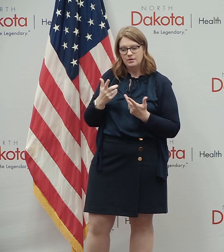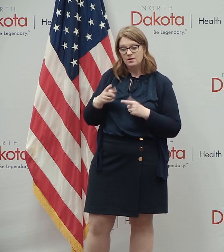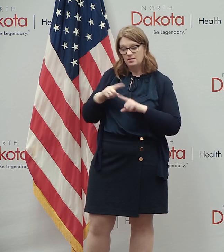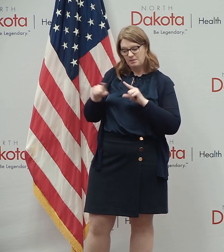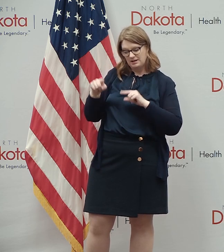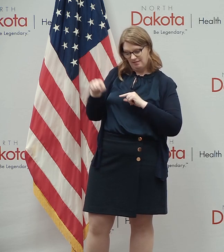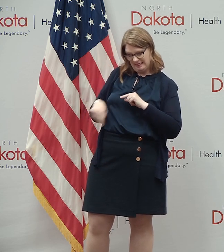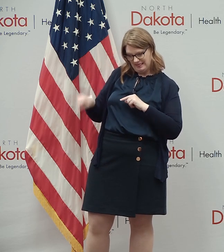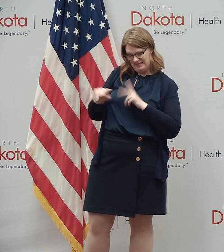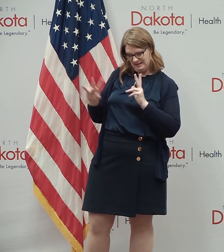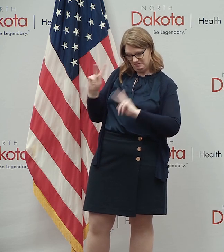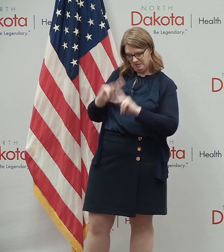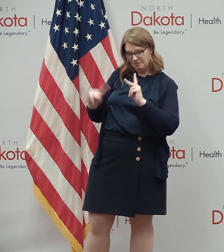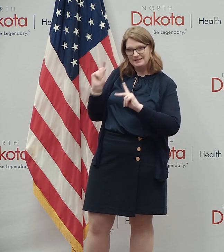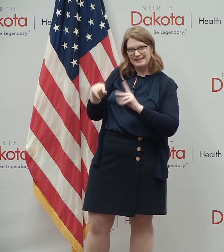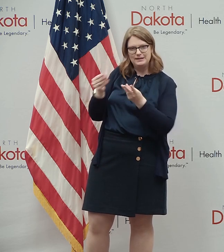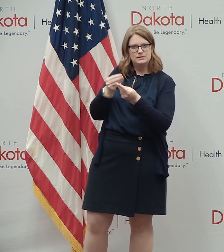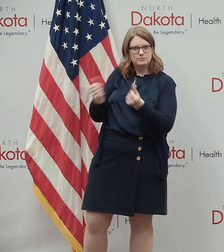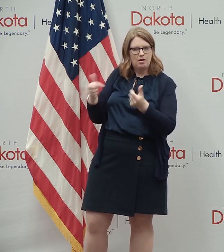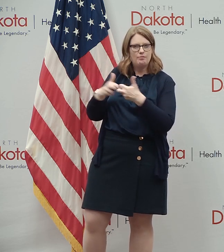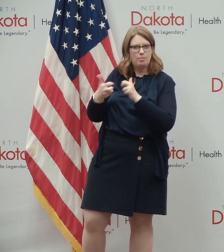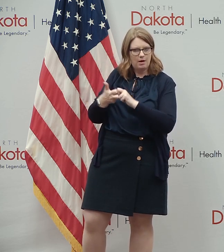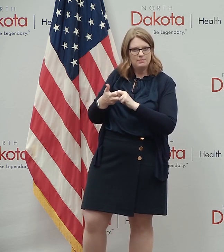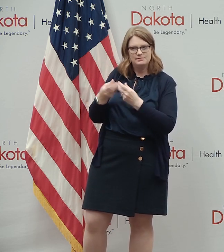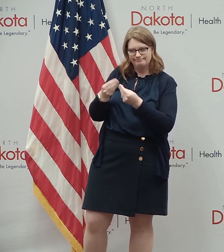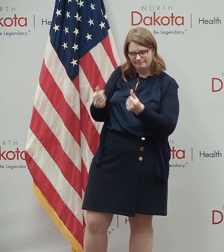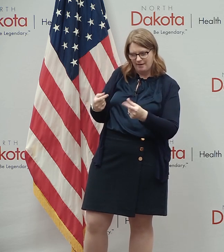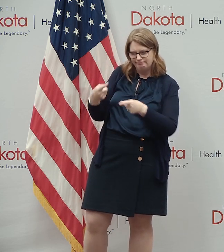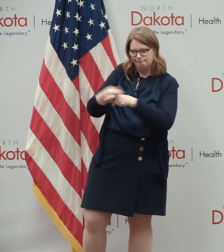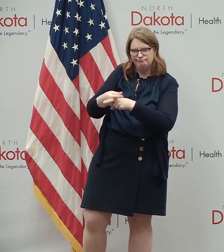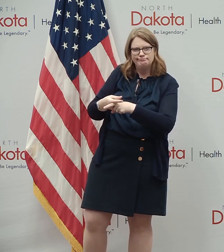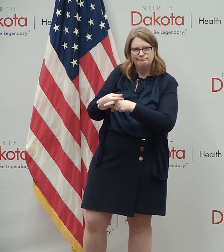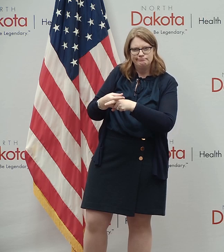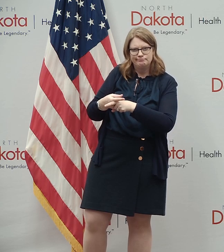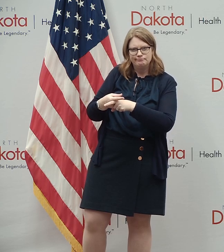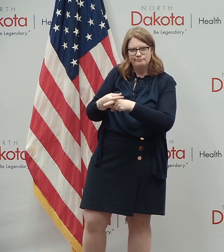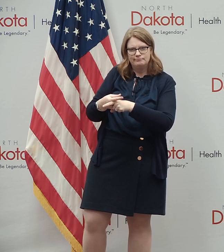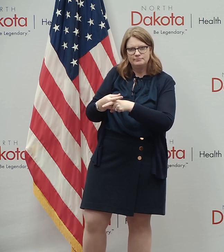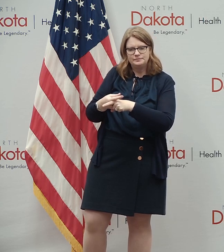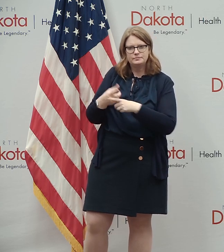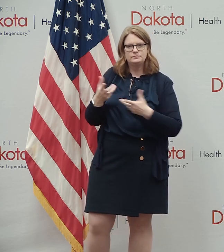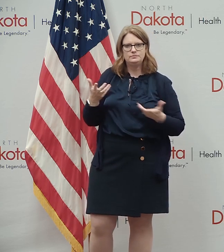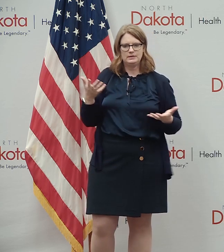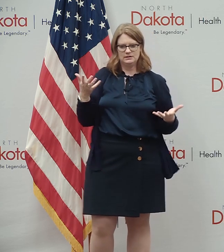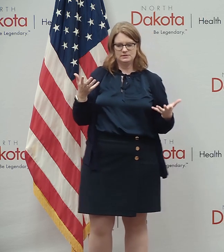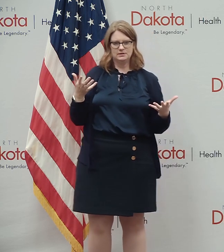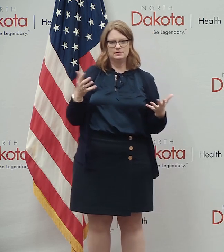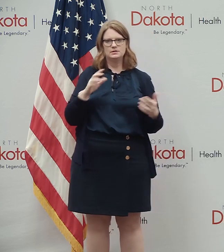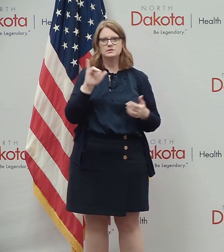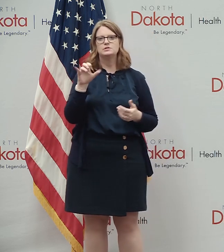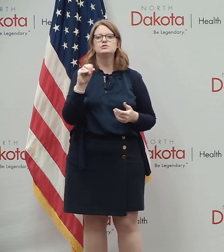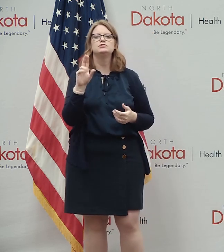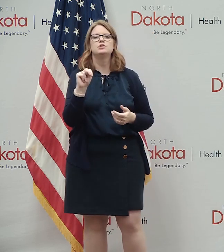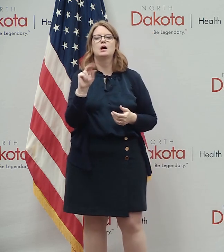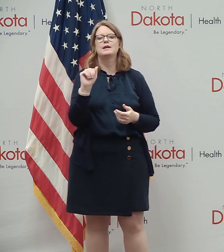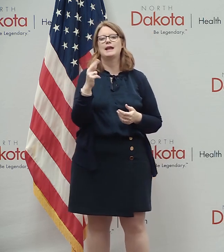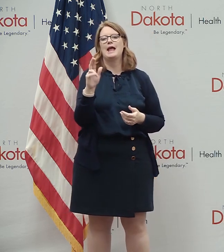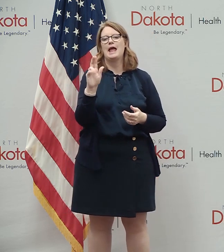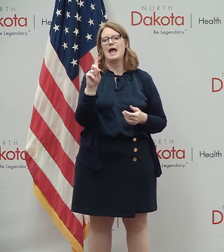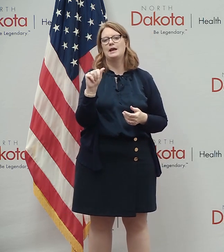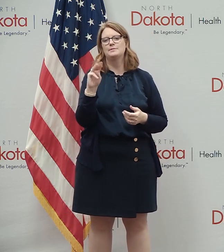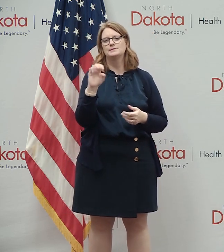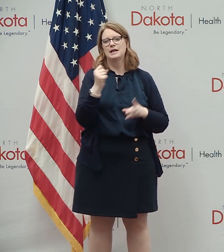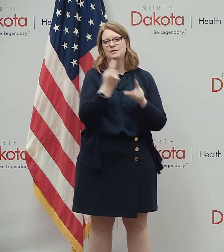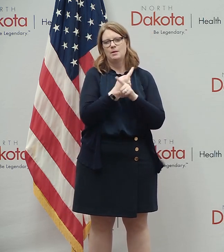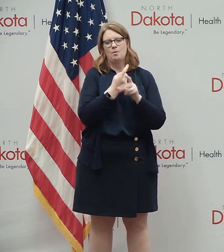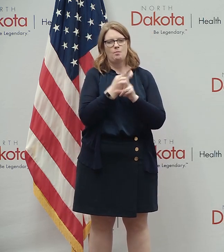civil litigants to resolve their cases and resolve their disputes as well. I think John Adams has an appropriate quote